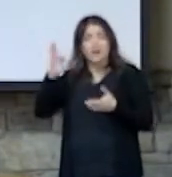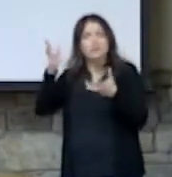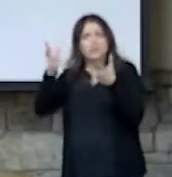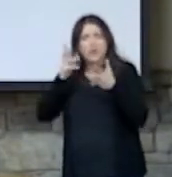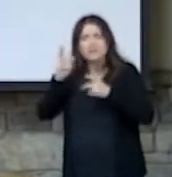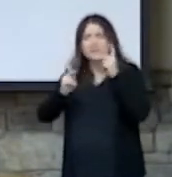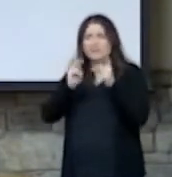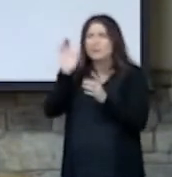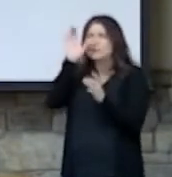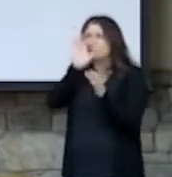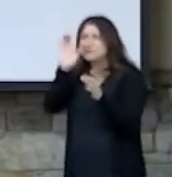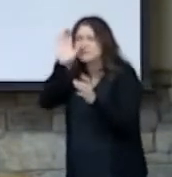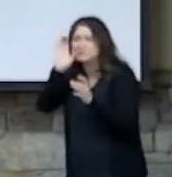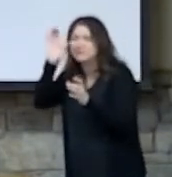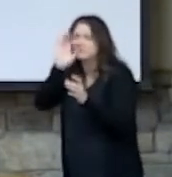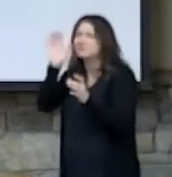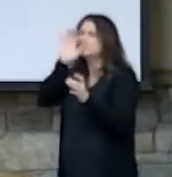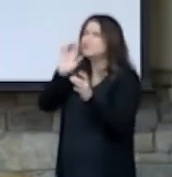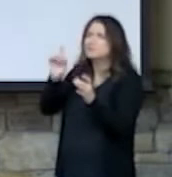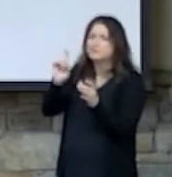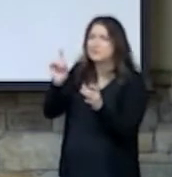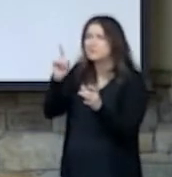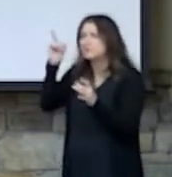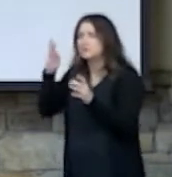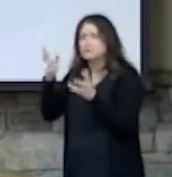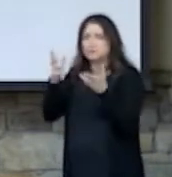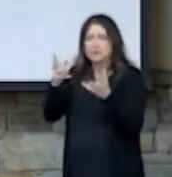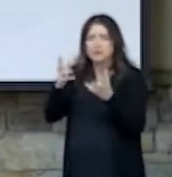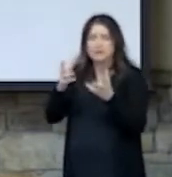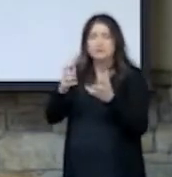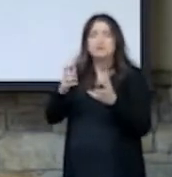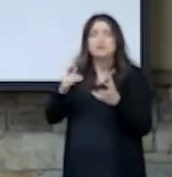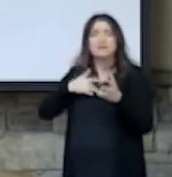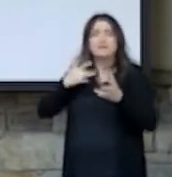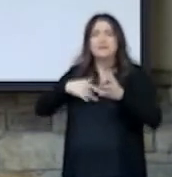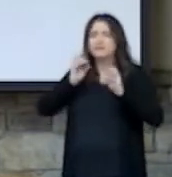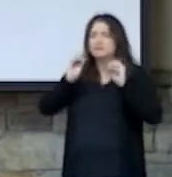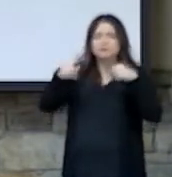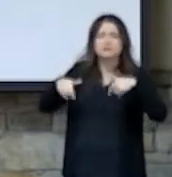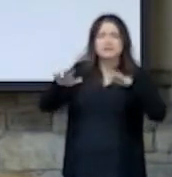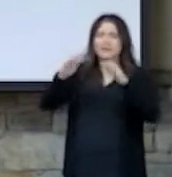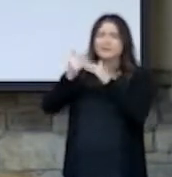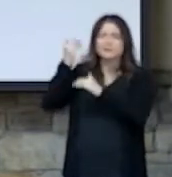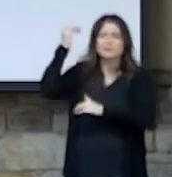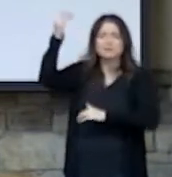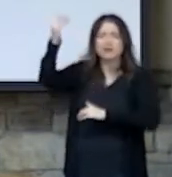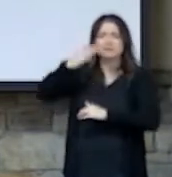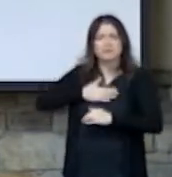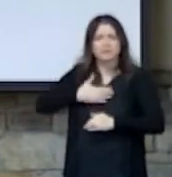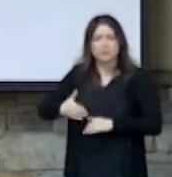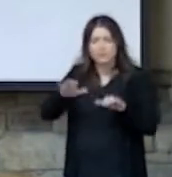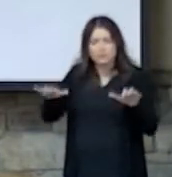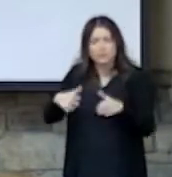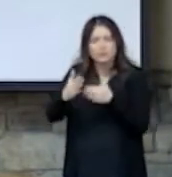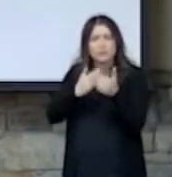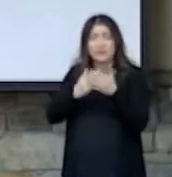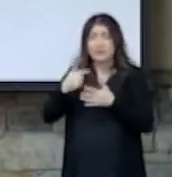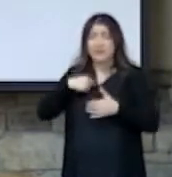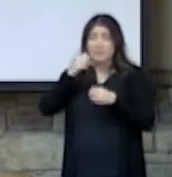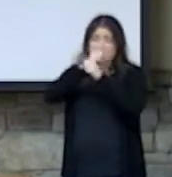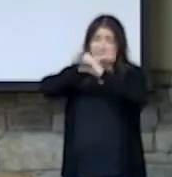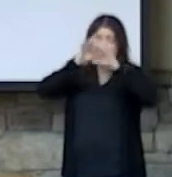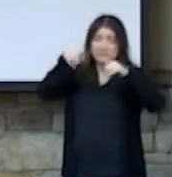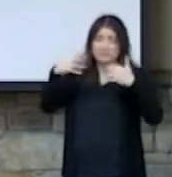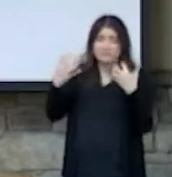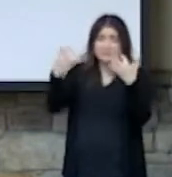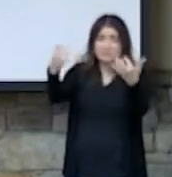are seeking after him, that feel like no sacrifice is too great. I'm going to imagine that as I look out on this audience this